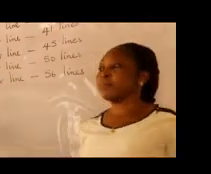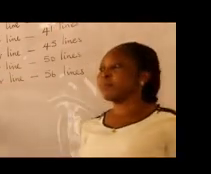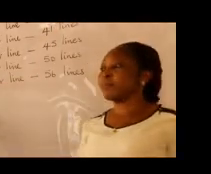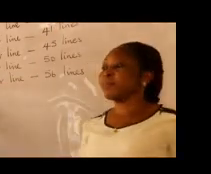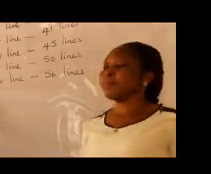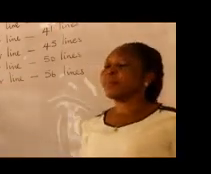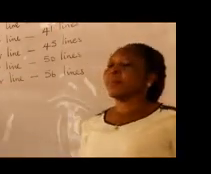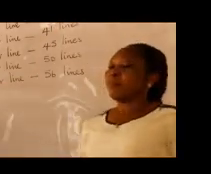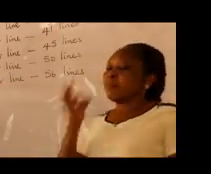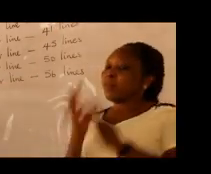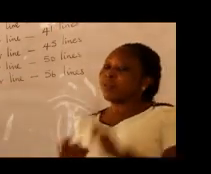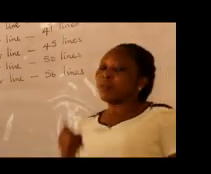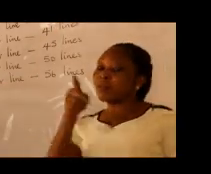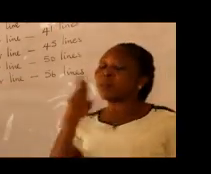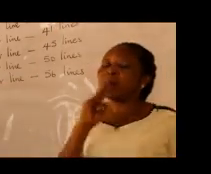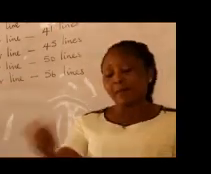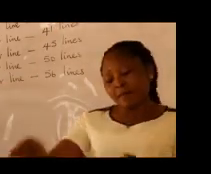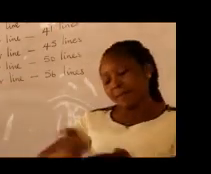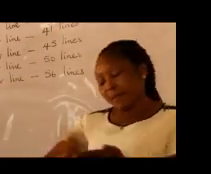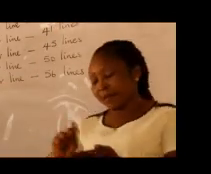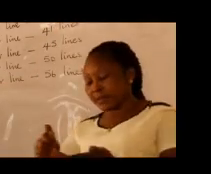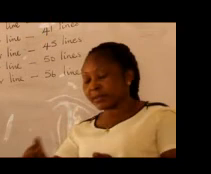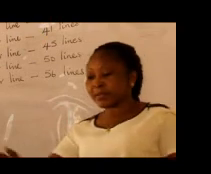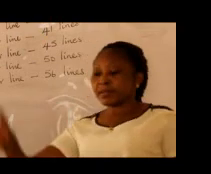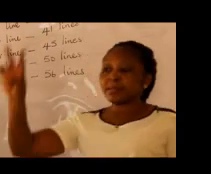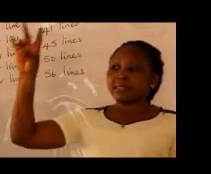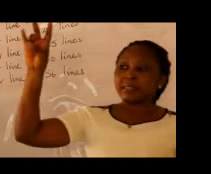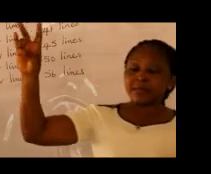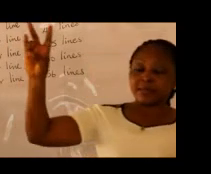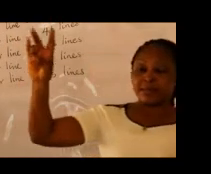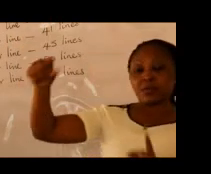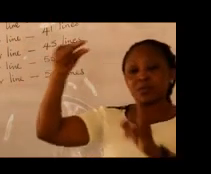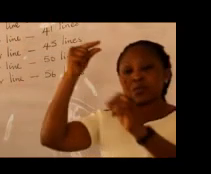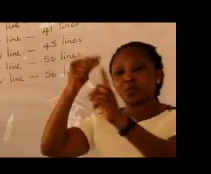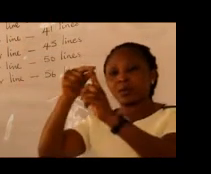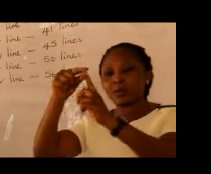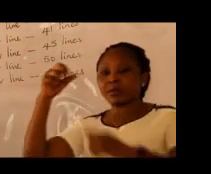Then if you are writing 7 words,